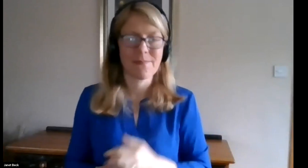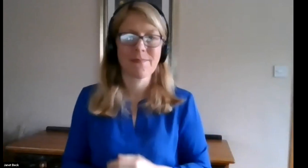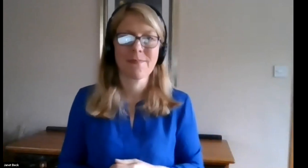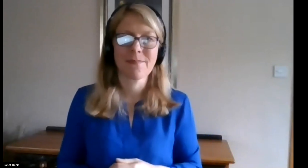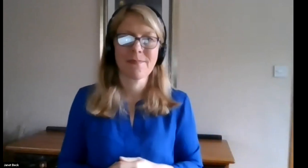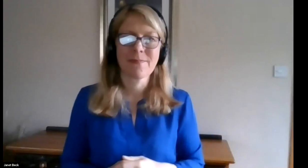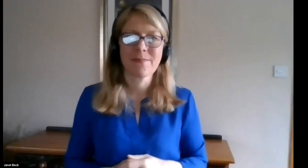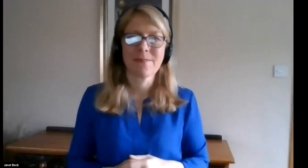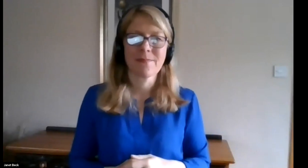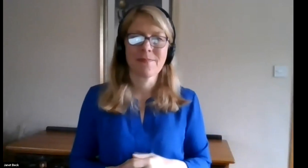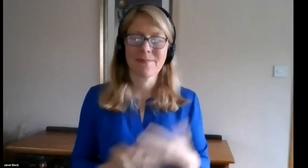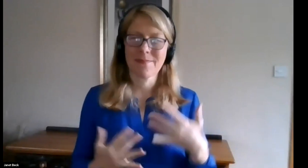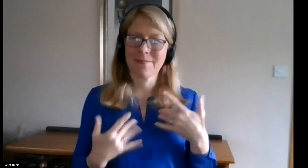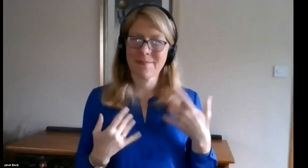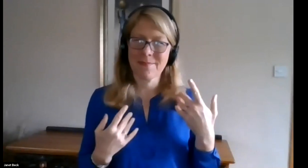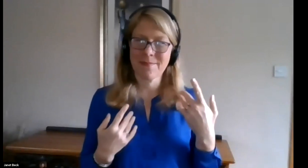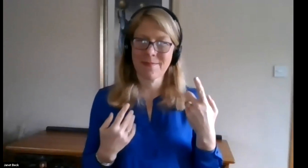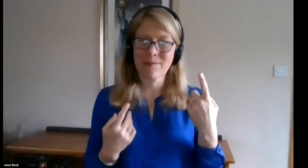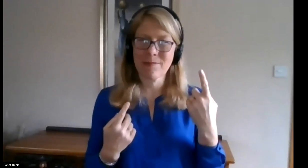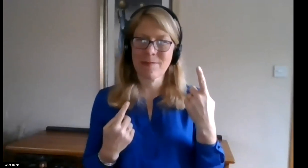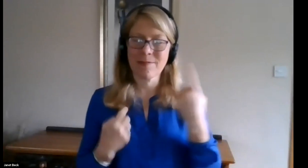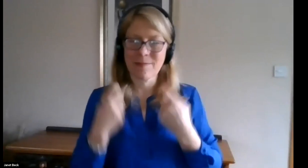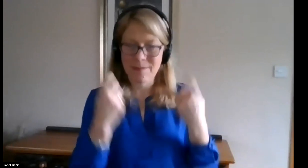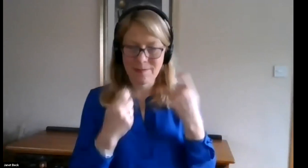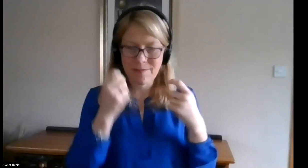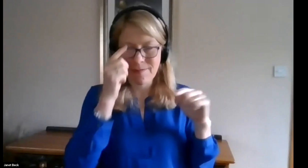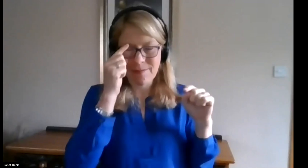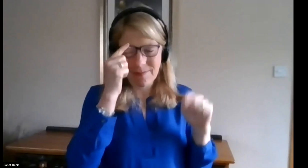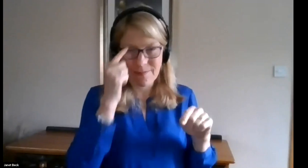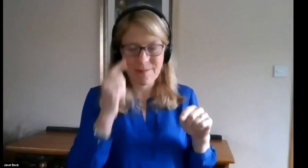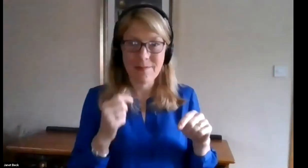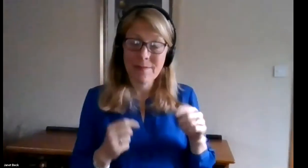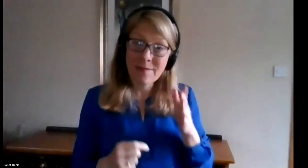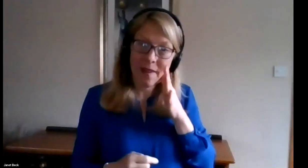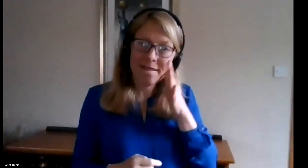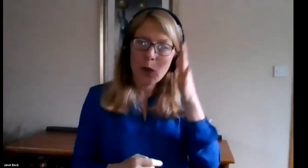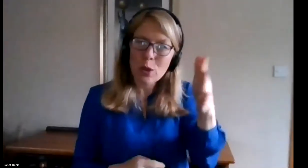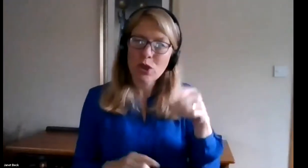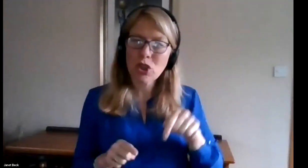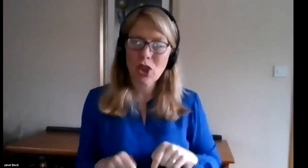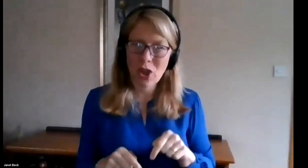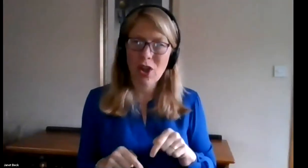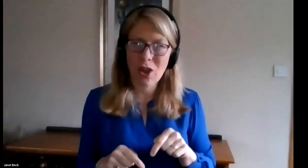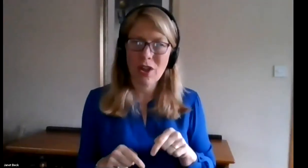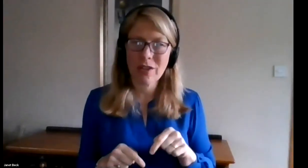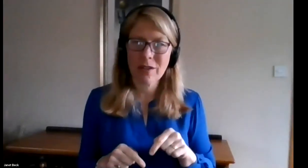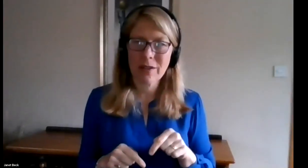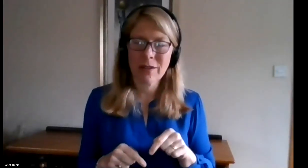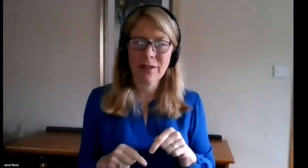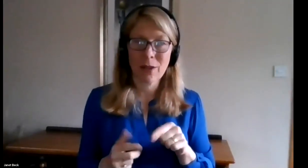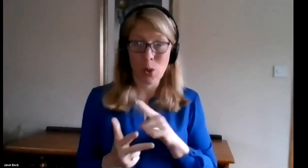research on the arts and creative industries in the future, what would be your